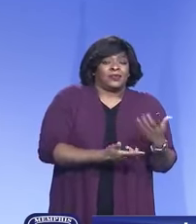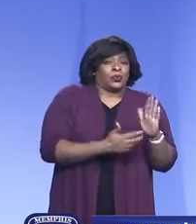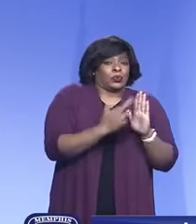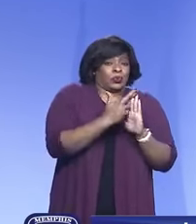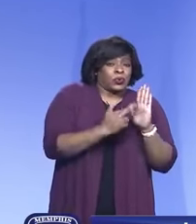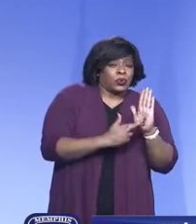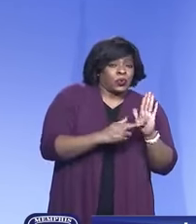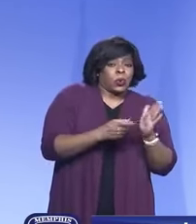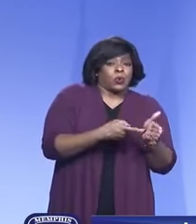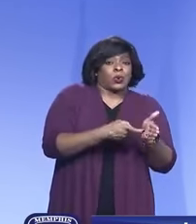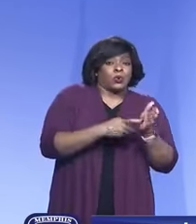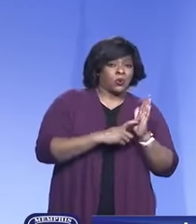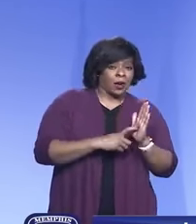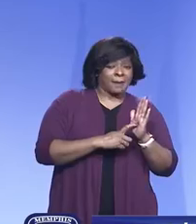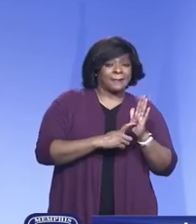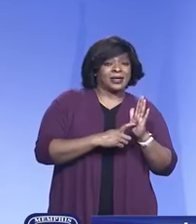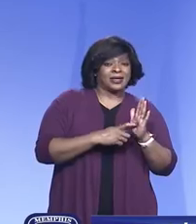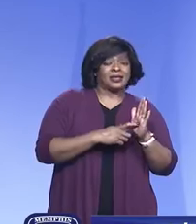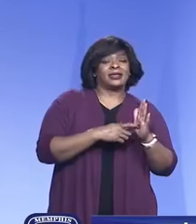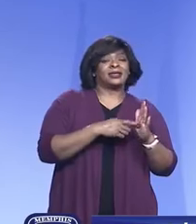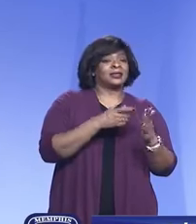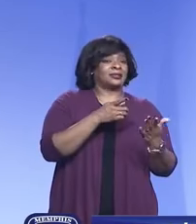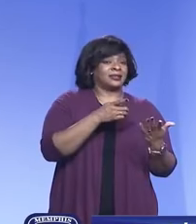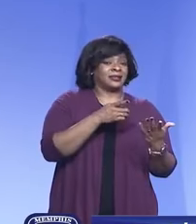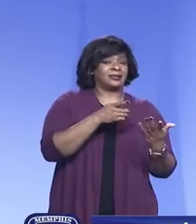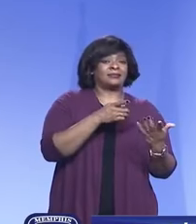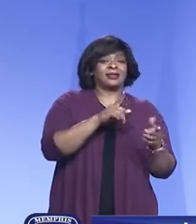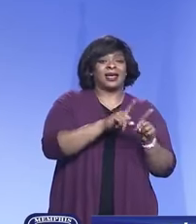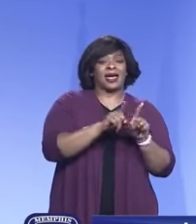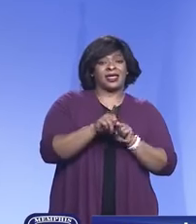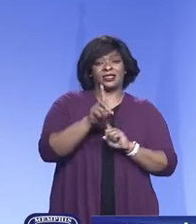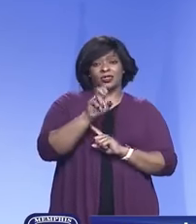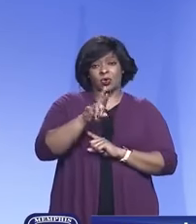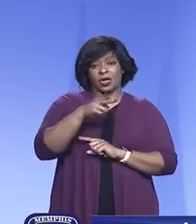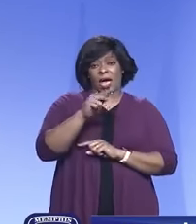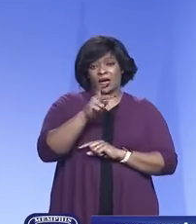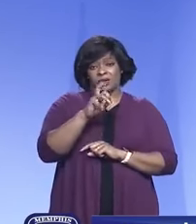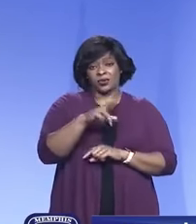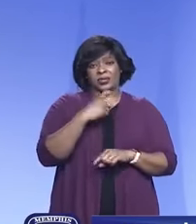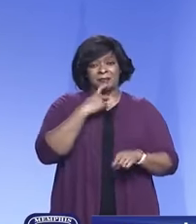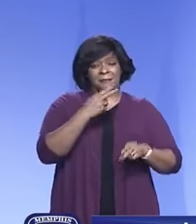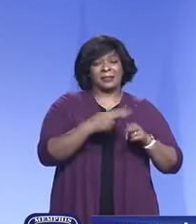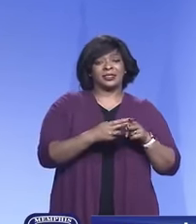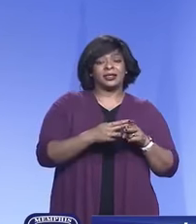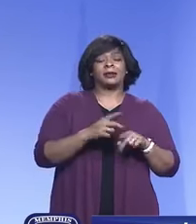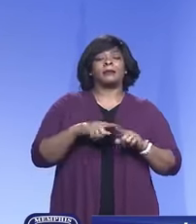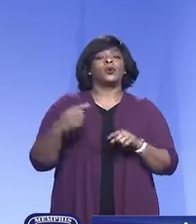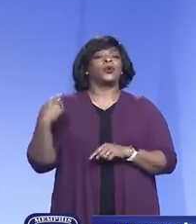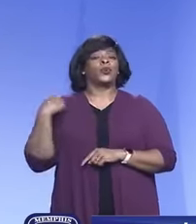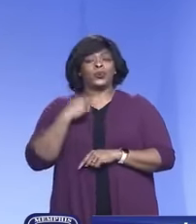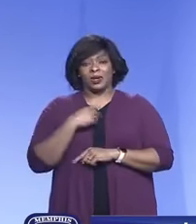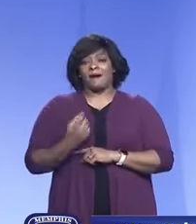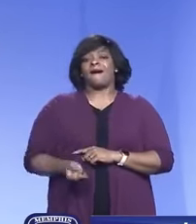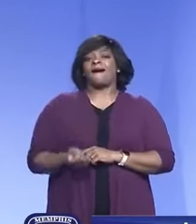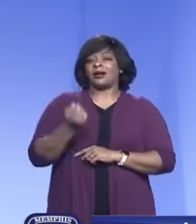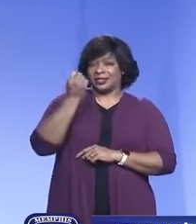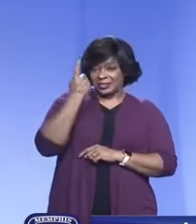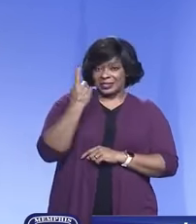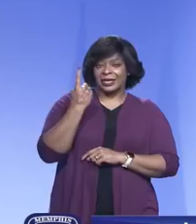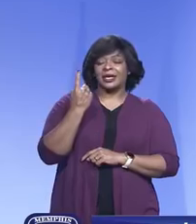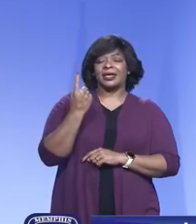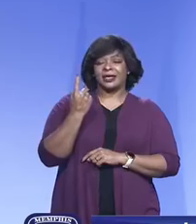rules or requirements in a vacuum as Dr. Haushalter, but that we understand that there